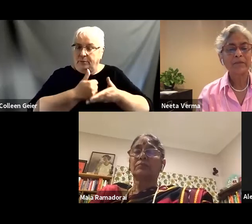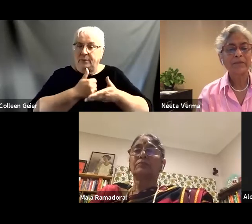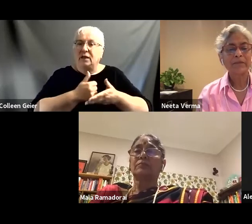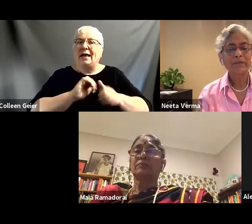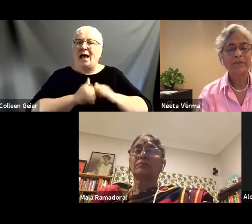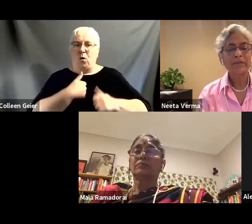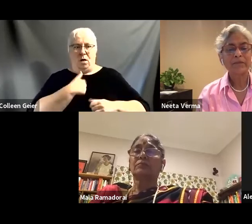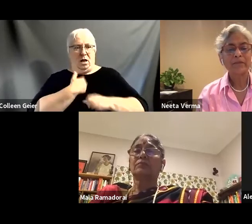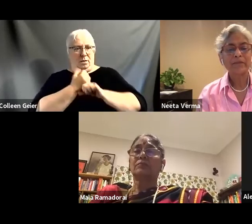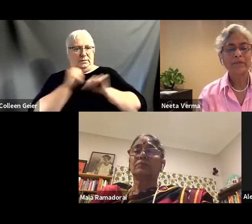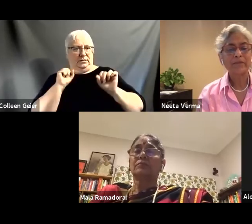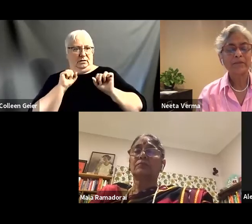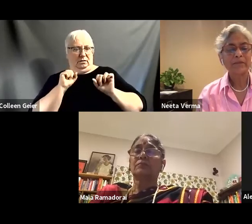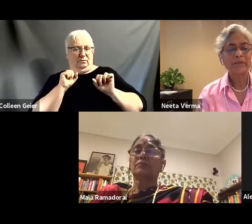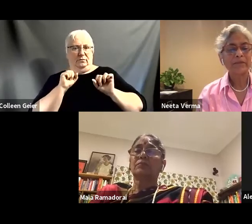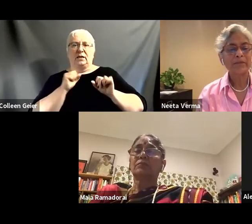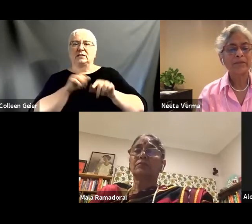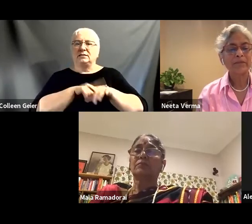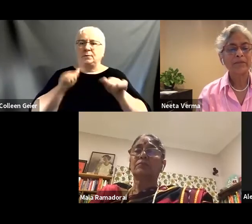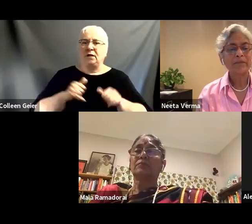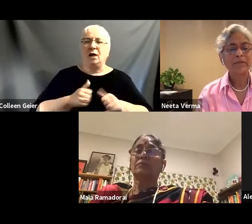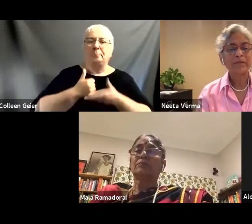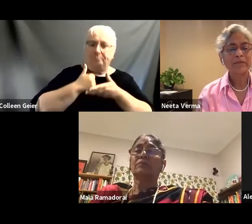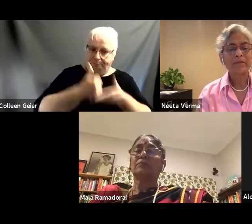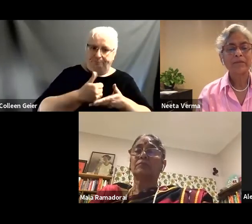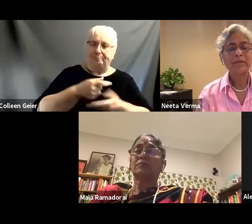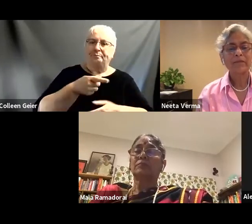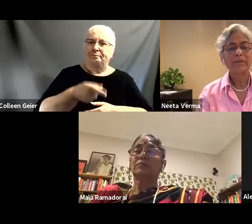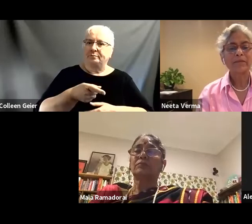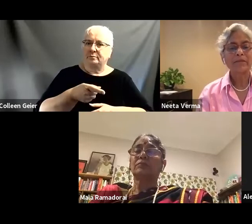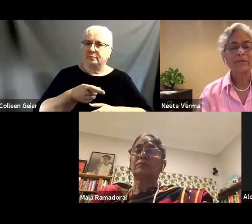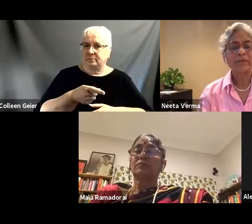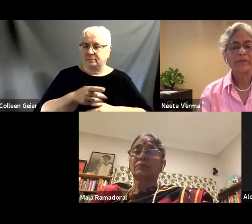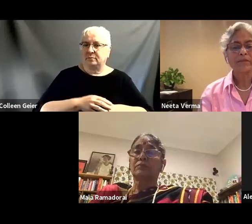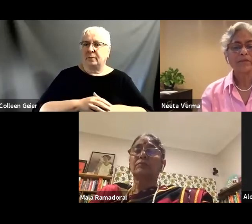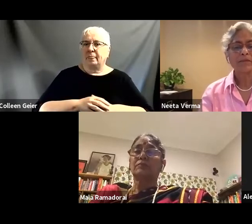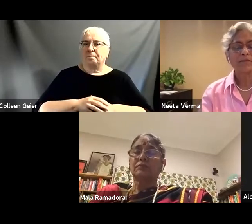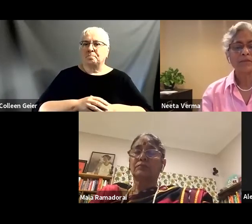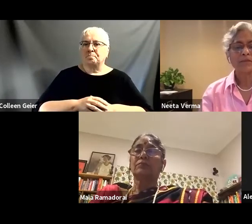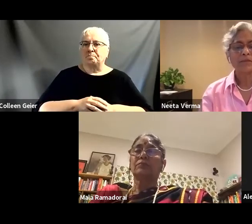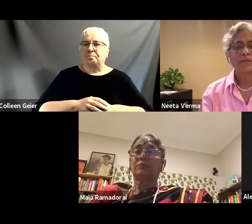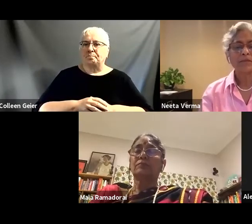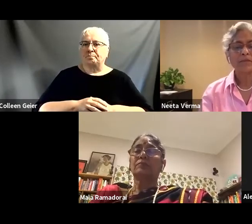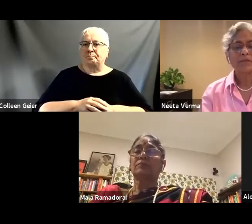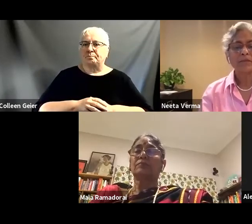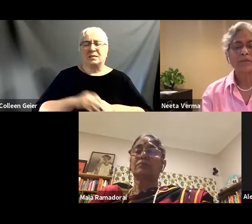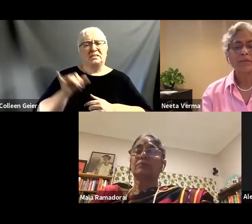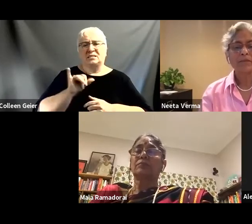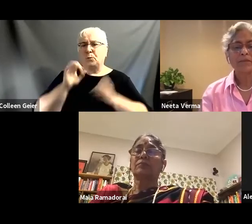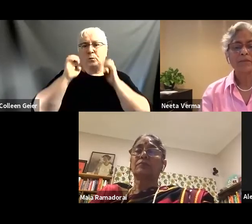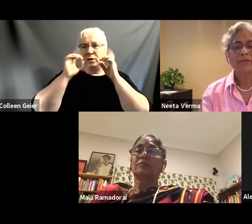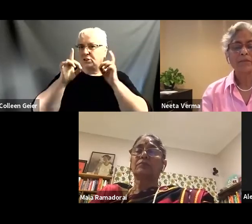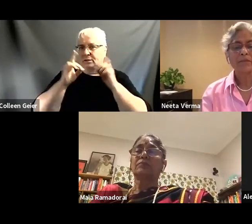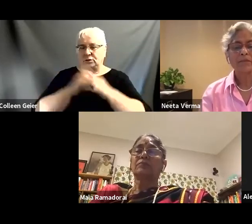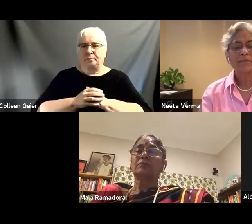and their responsibilities within the framework of social distancing. I think of